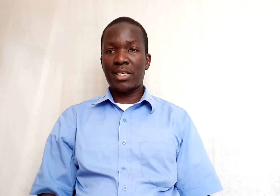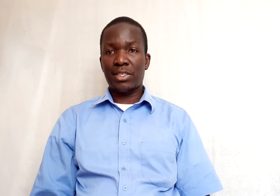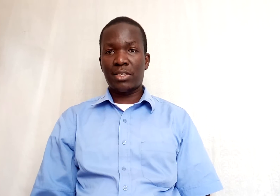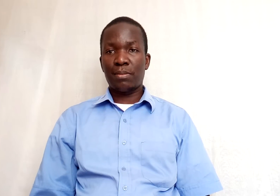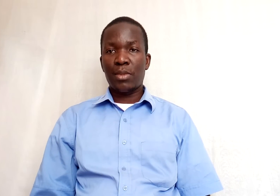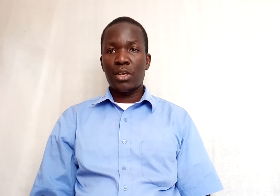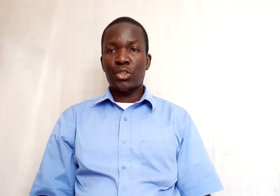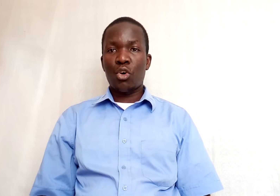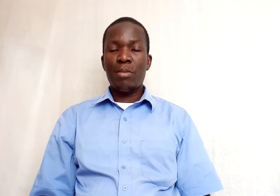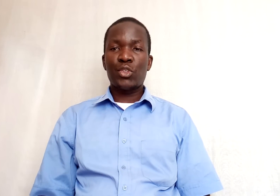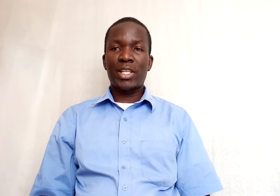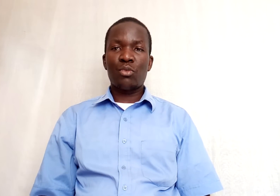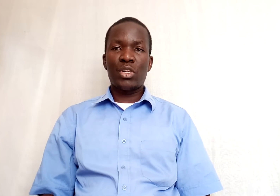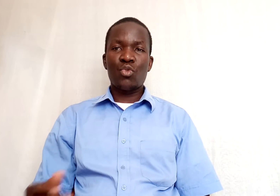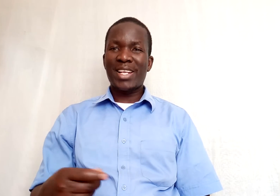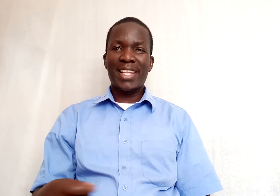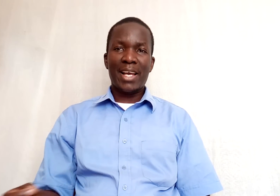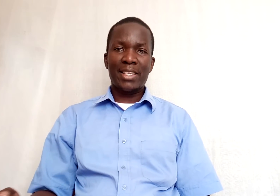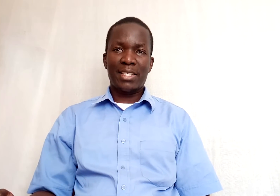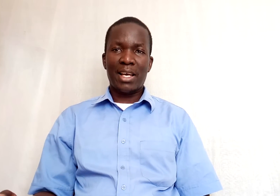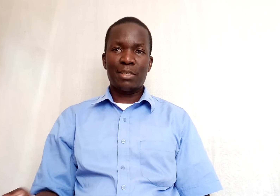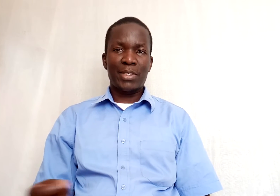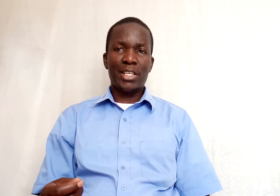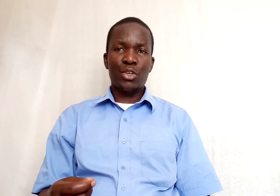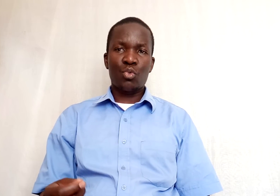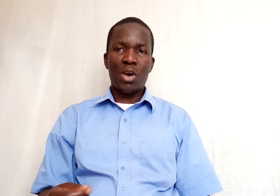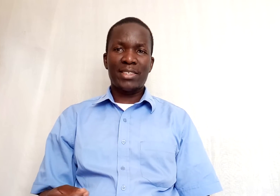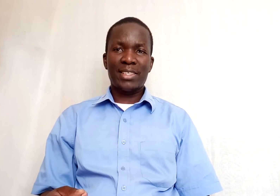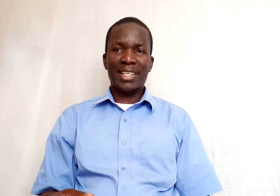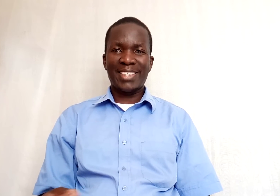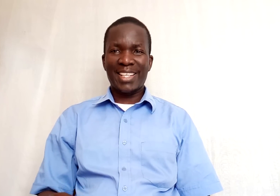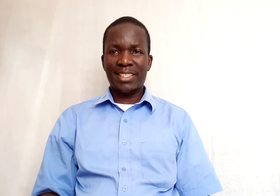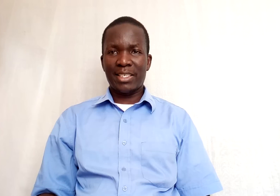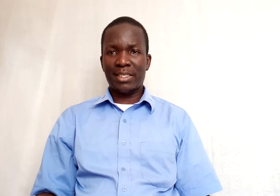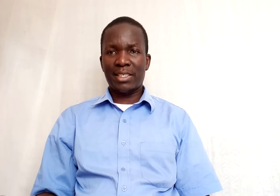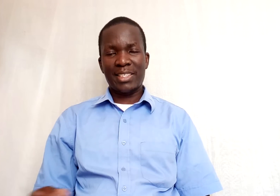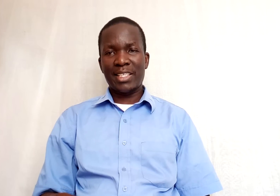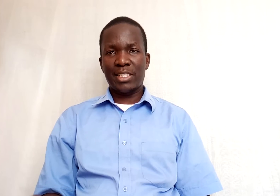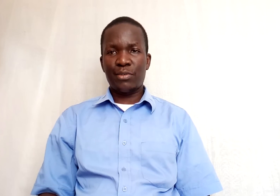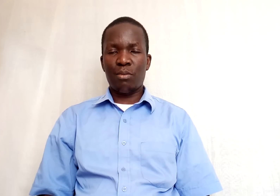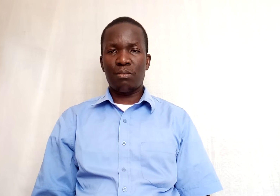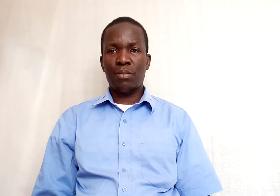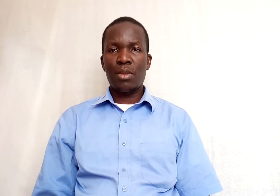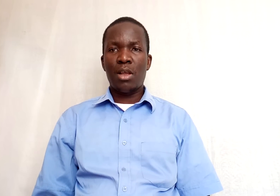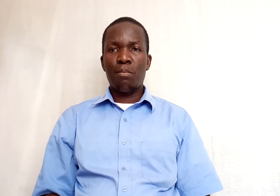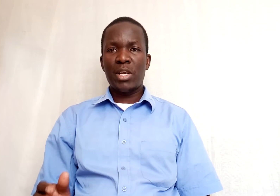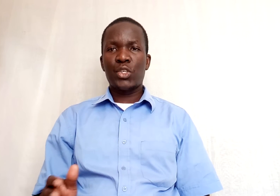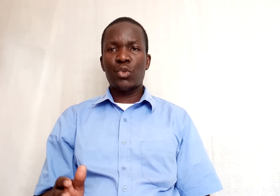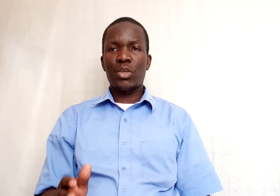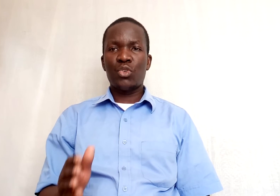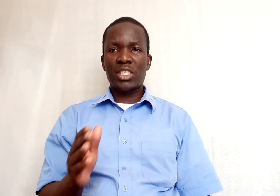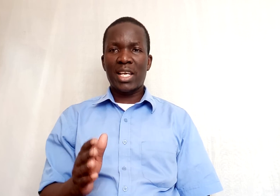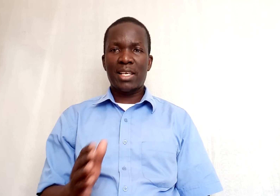English. So make sure that when you write the answer, especially those ones in sentences, in sentence form, make sure you check